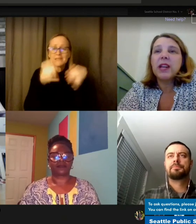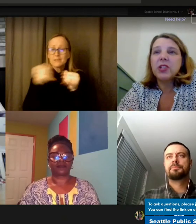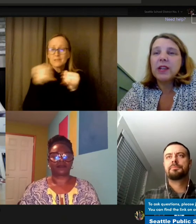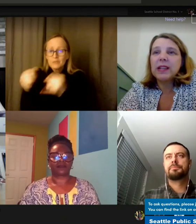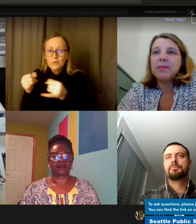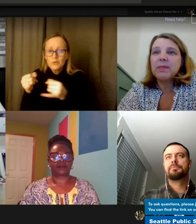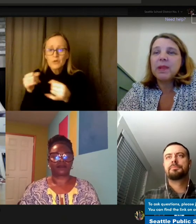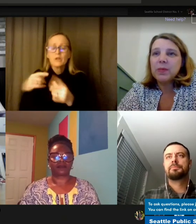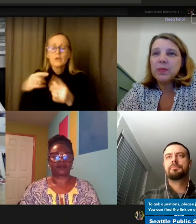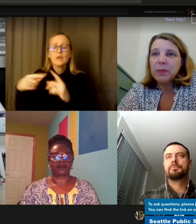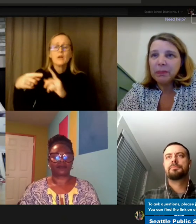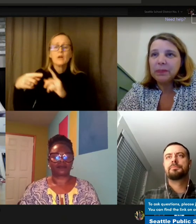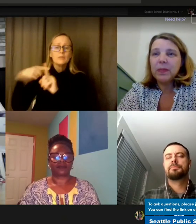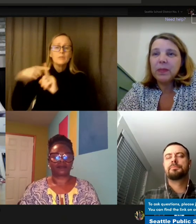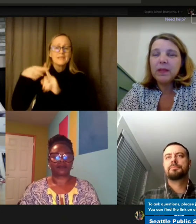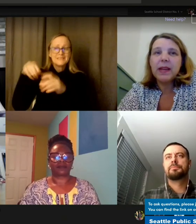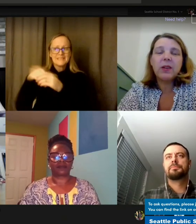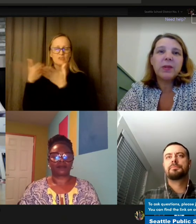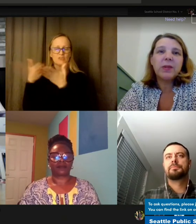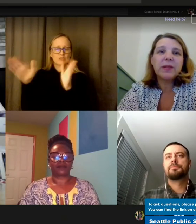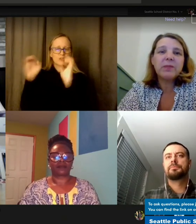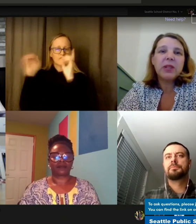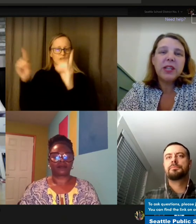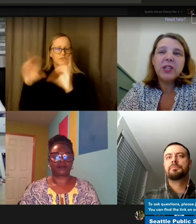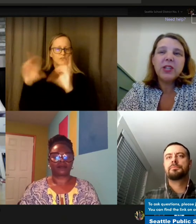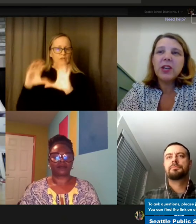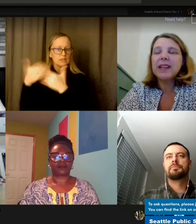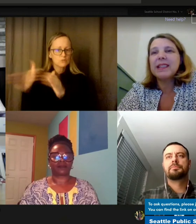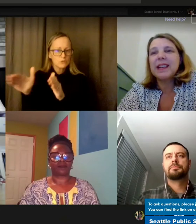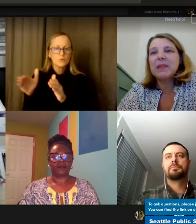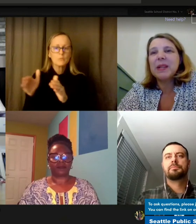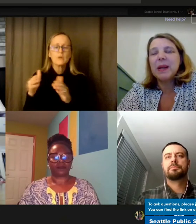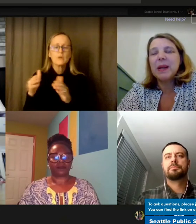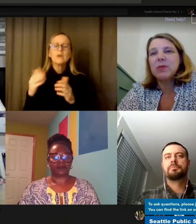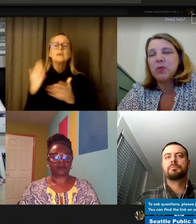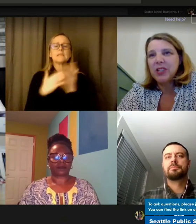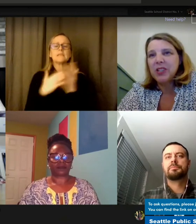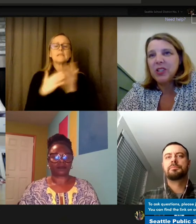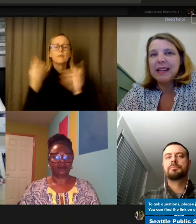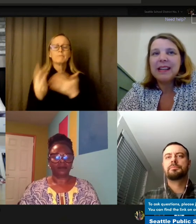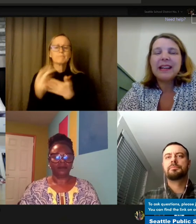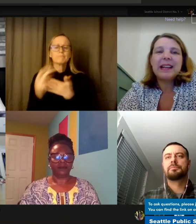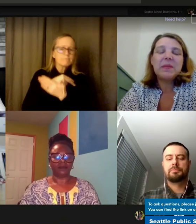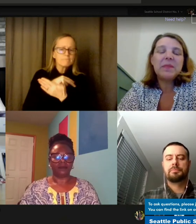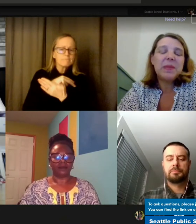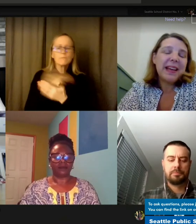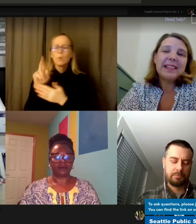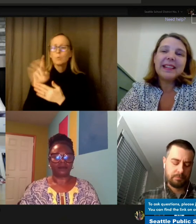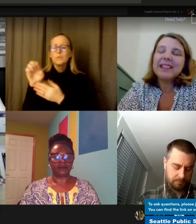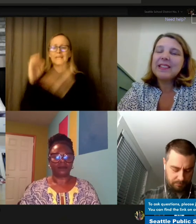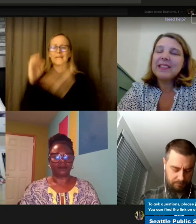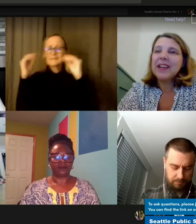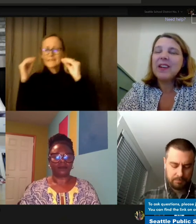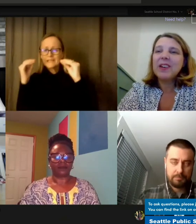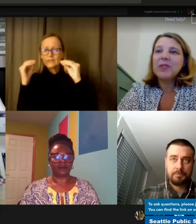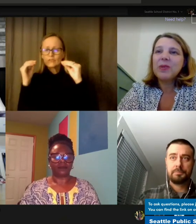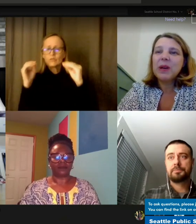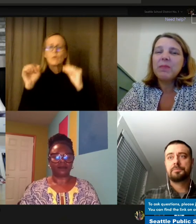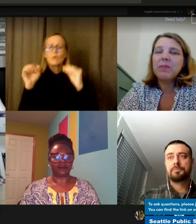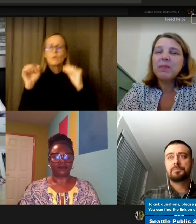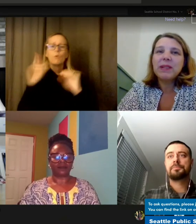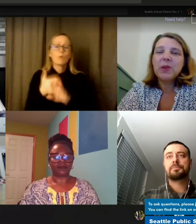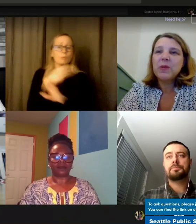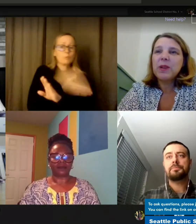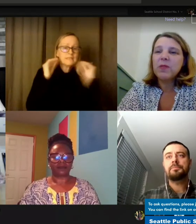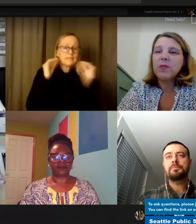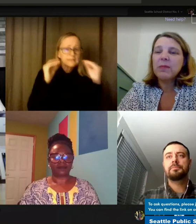education classroom. They are doing some reteaching and at times pre-teaching, and they are doing amazing work.